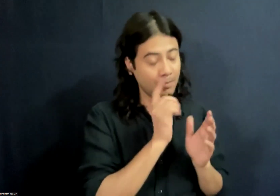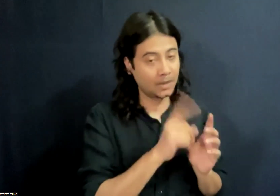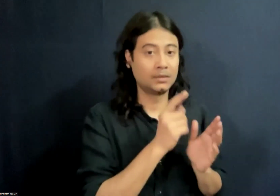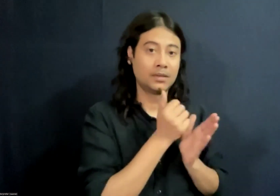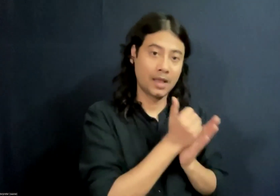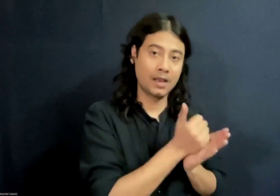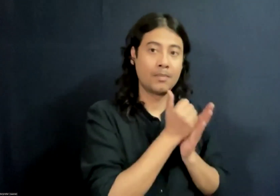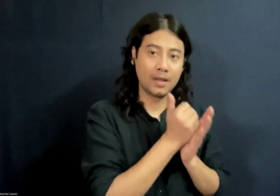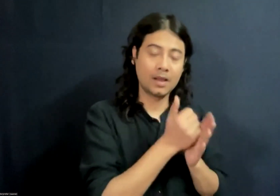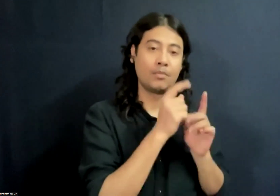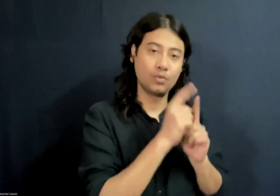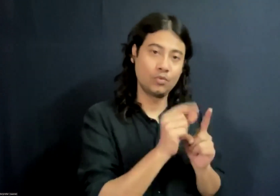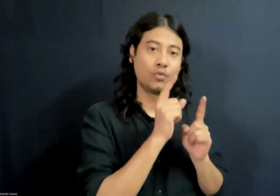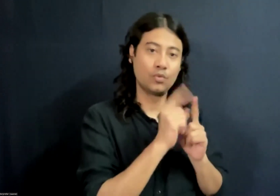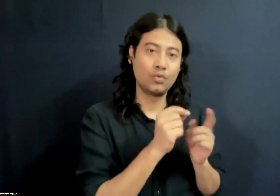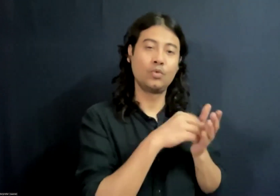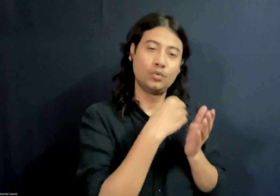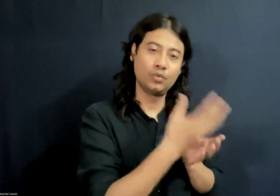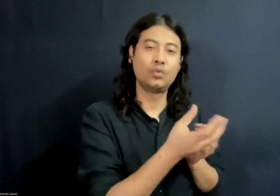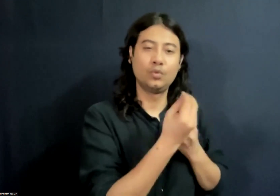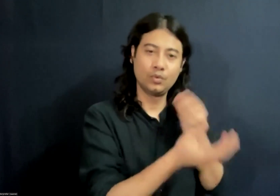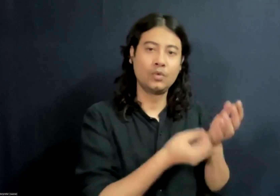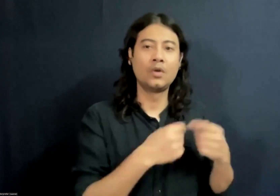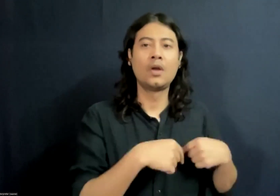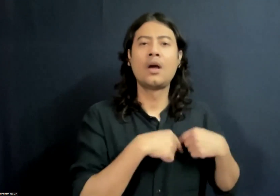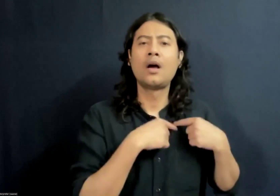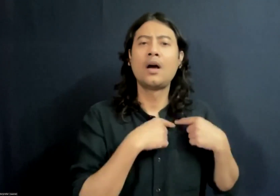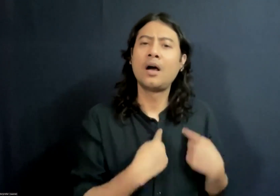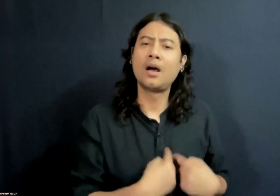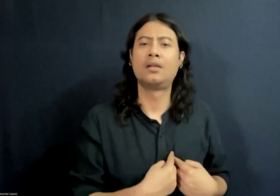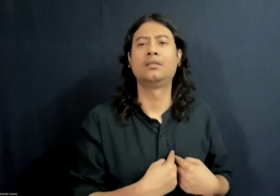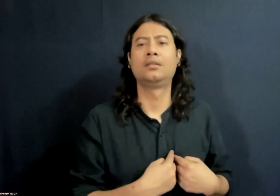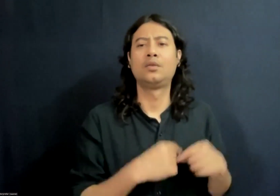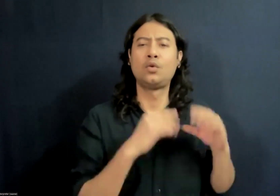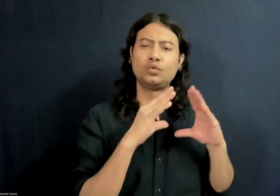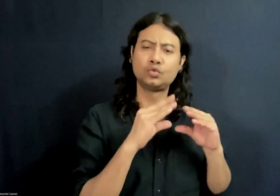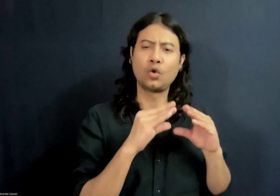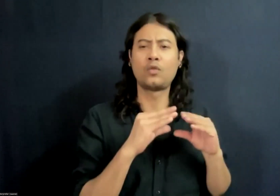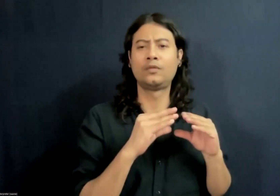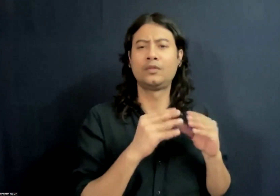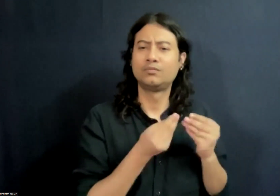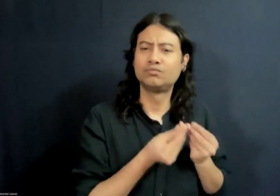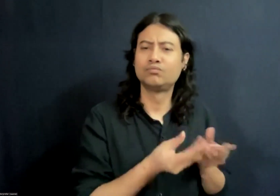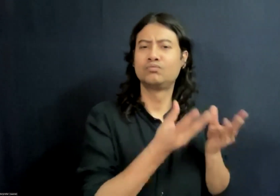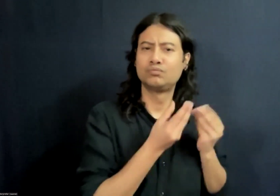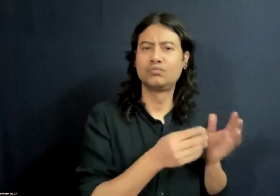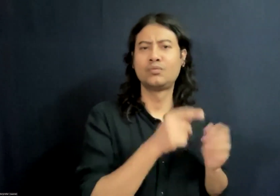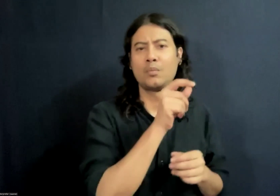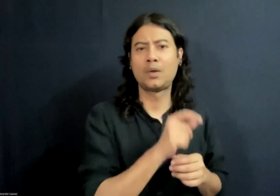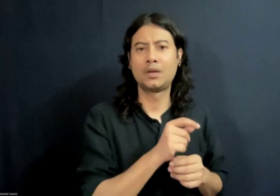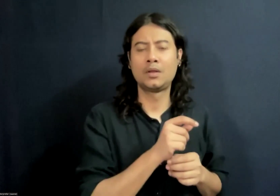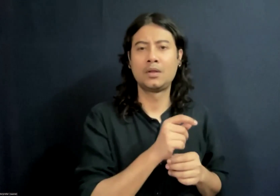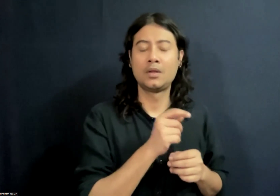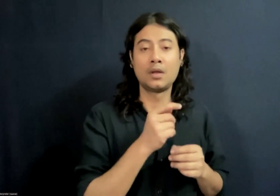he gives charity, and basically he's a very kind-hearted person, he's God-fearing person,